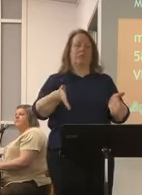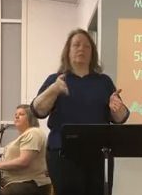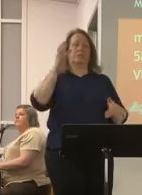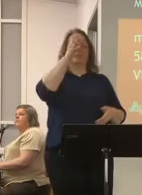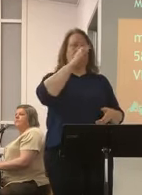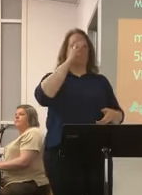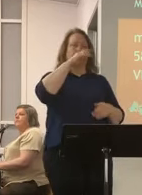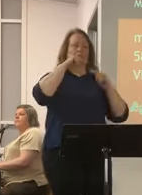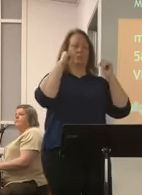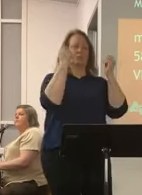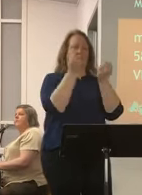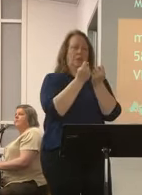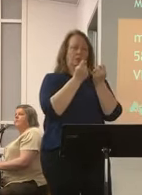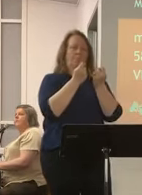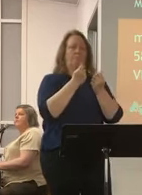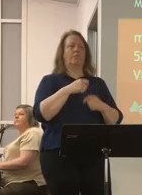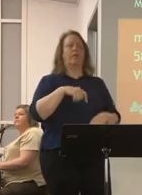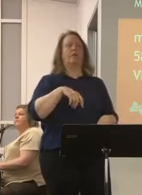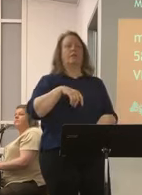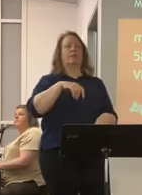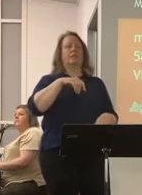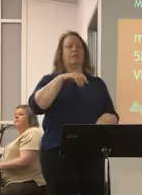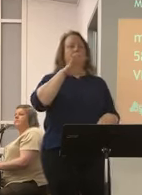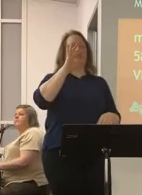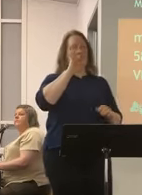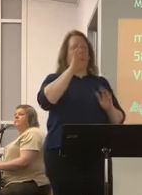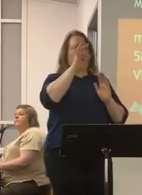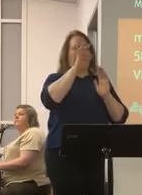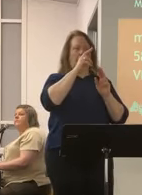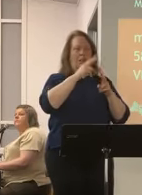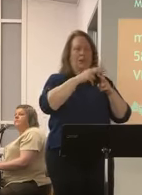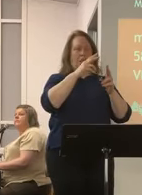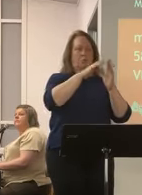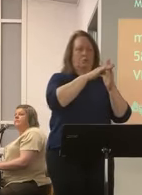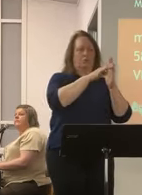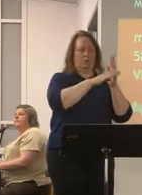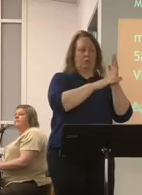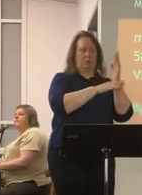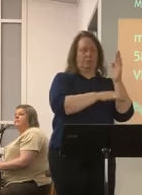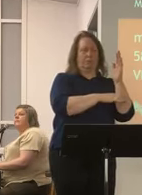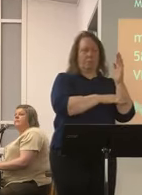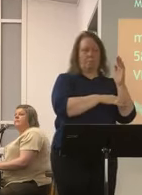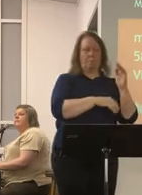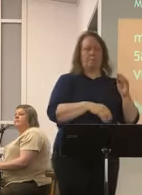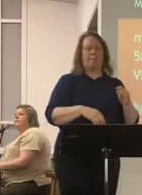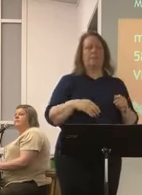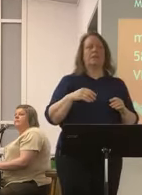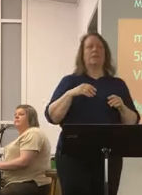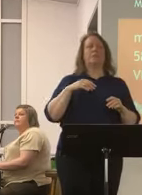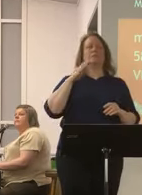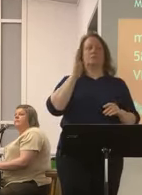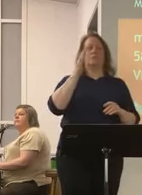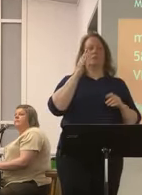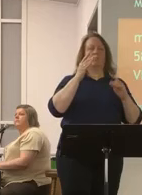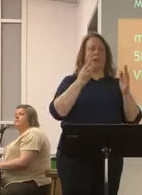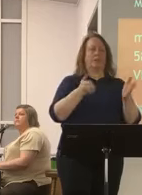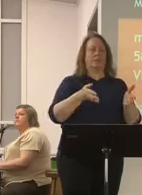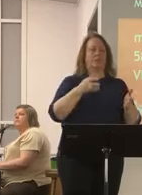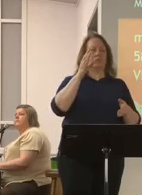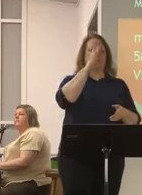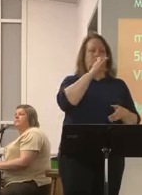is included, and there are 9 names that are listed in here that will be the pastor search team going forward from